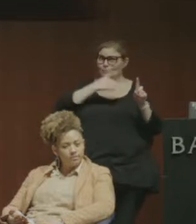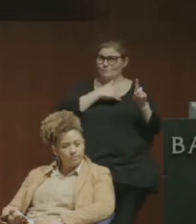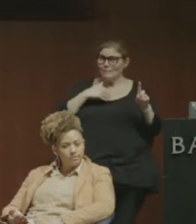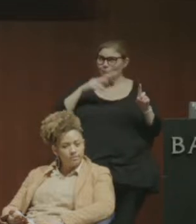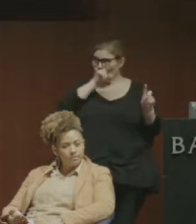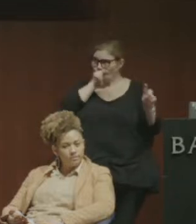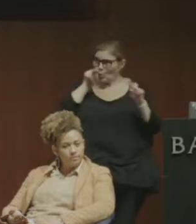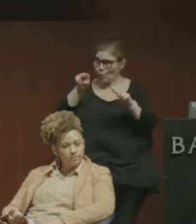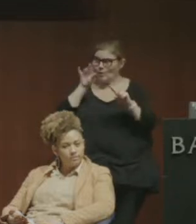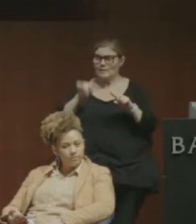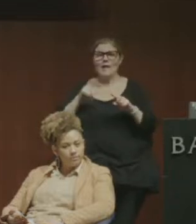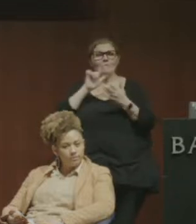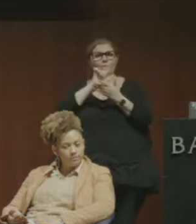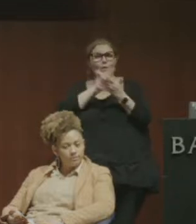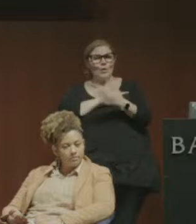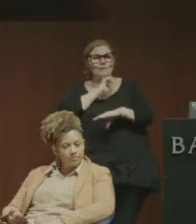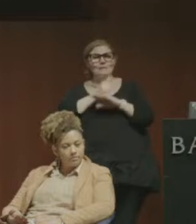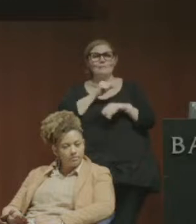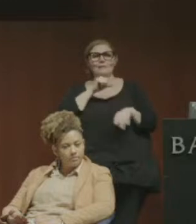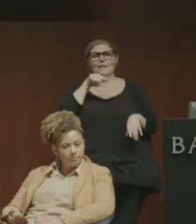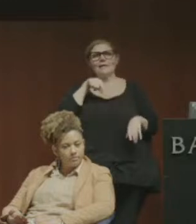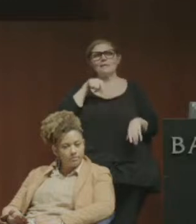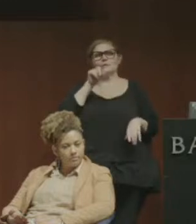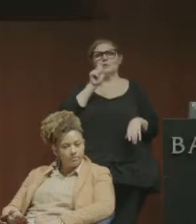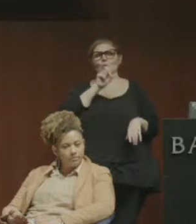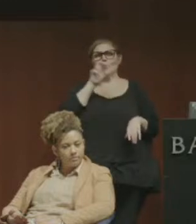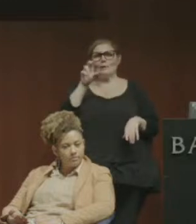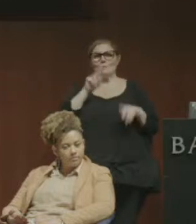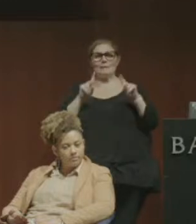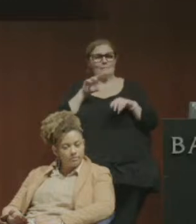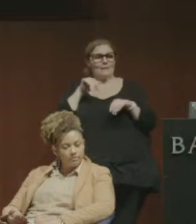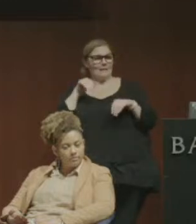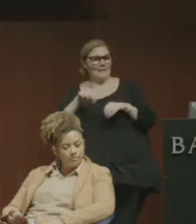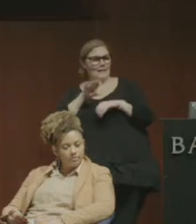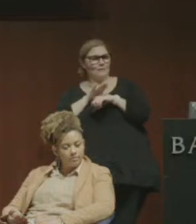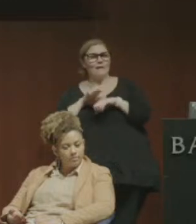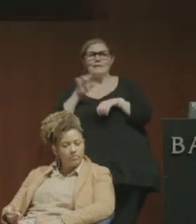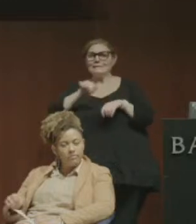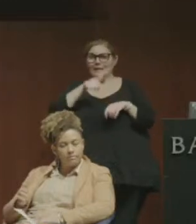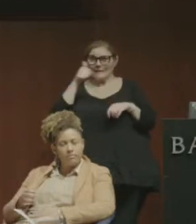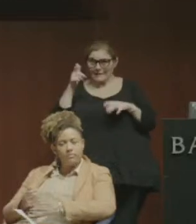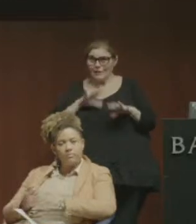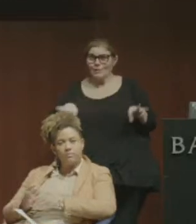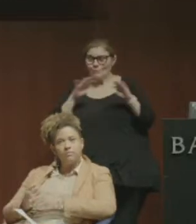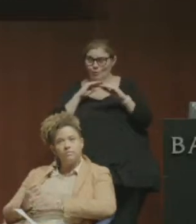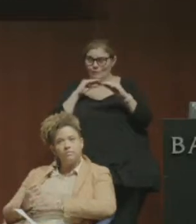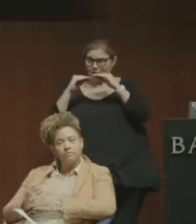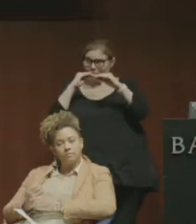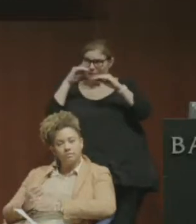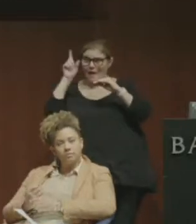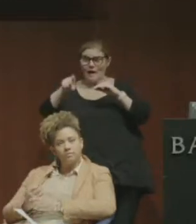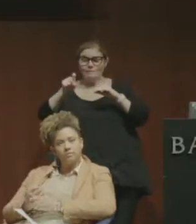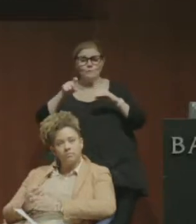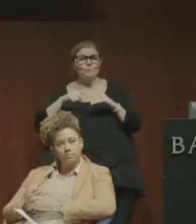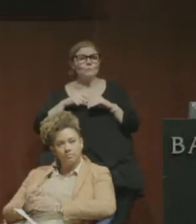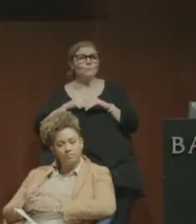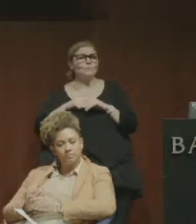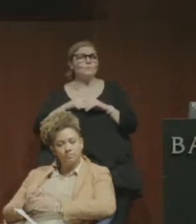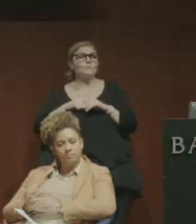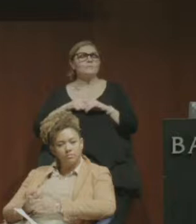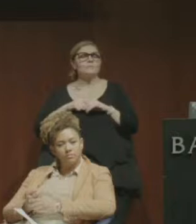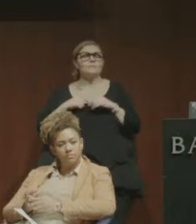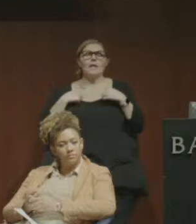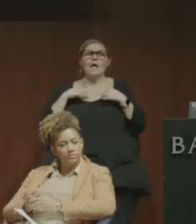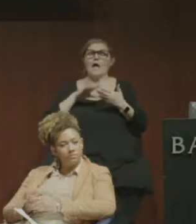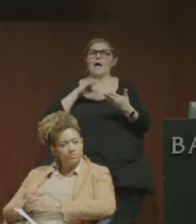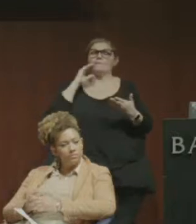also legislation against queer people's existence in the Caribbean is another key reparatory justice issue as well.